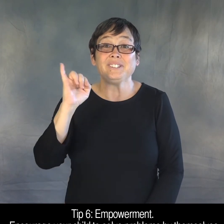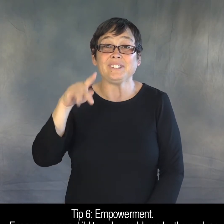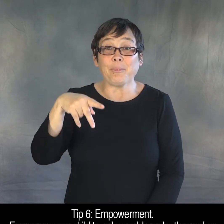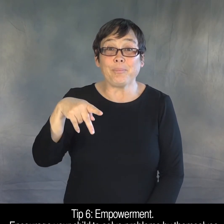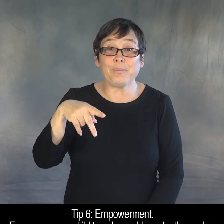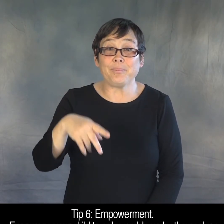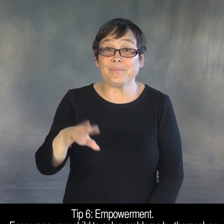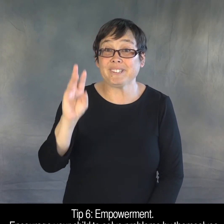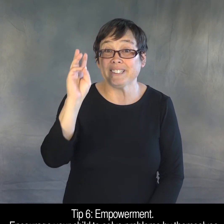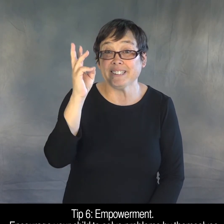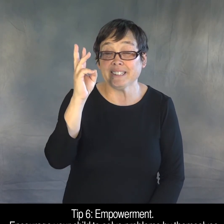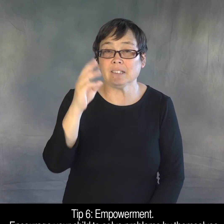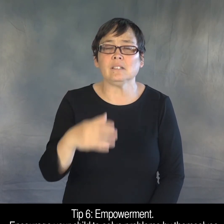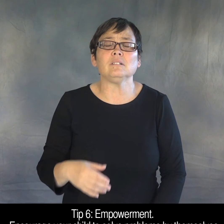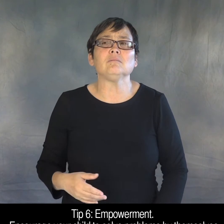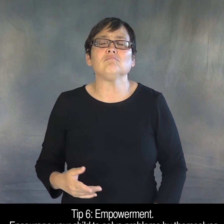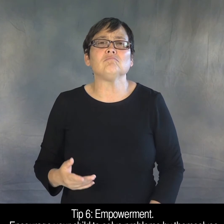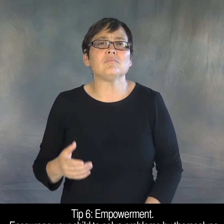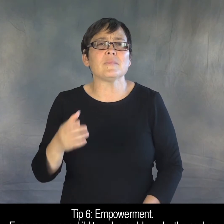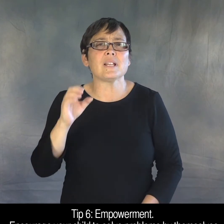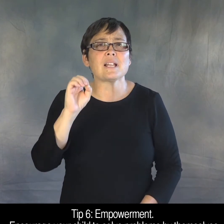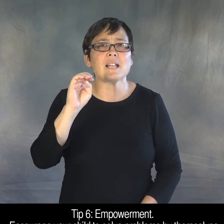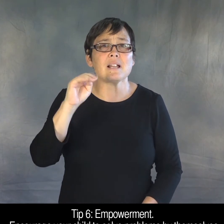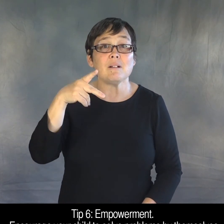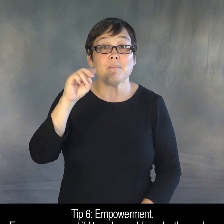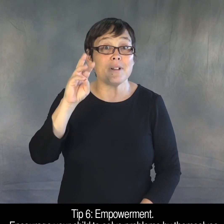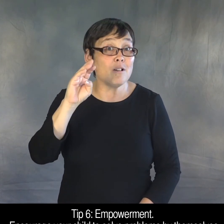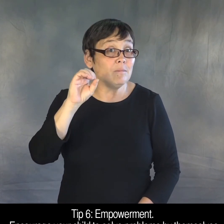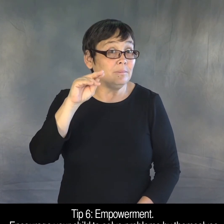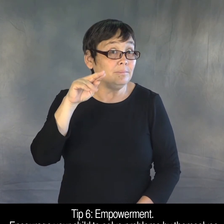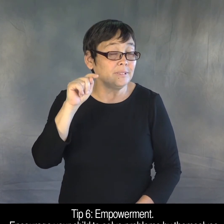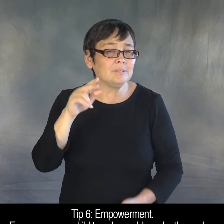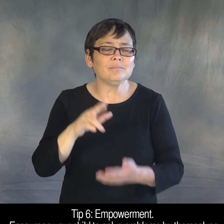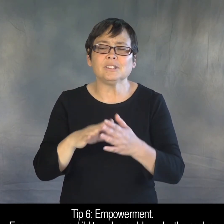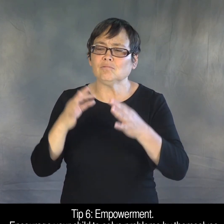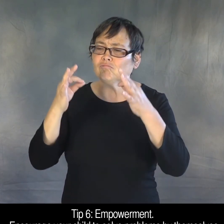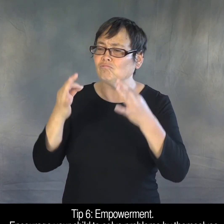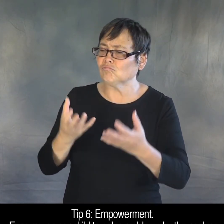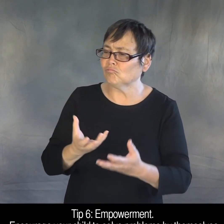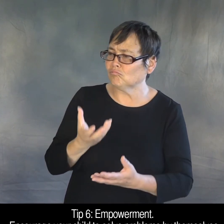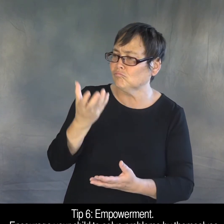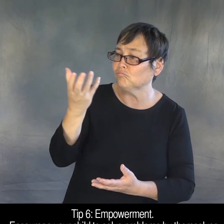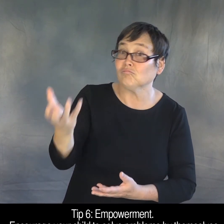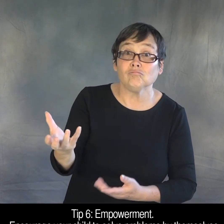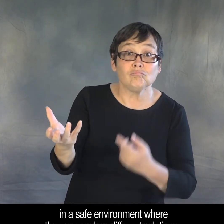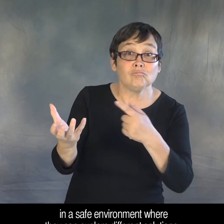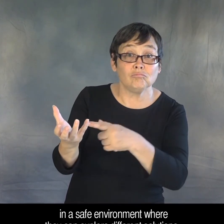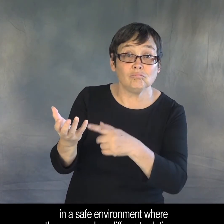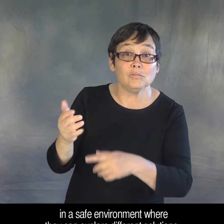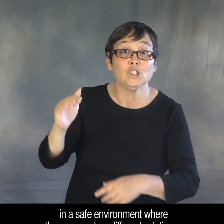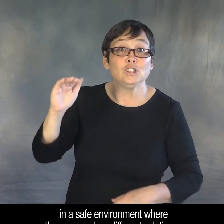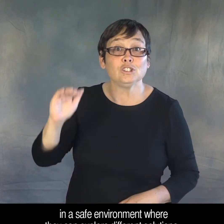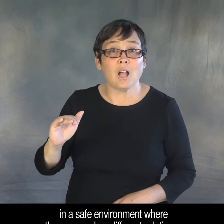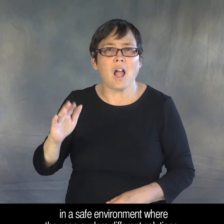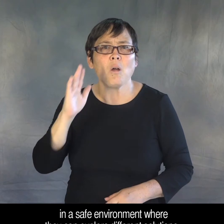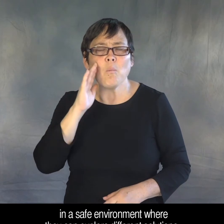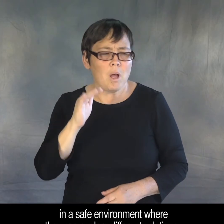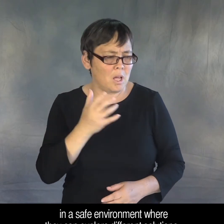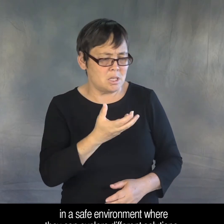Tip 6. Empowerment. Encourage your child to solve problems by themselves in a safe environment where they